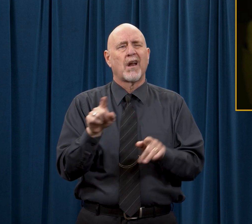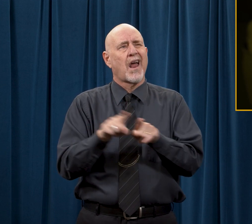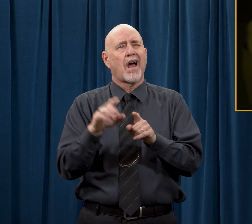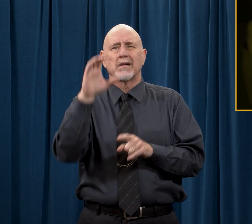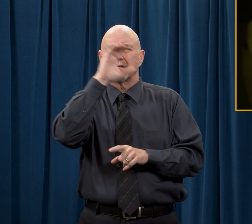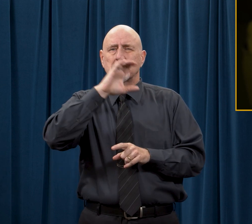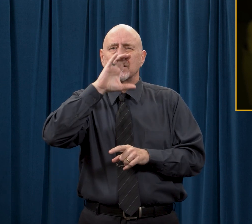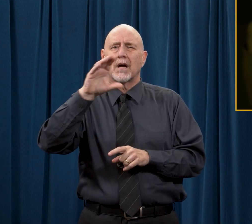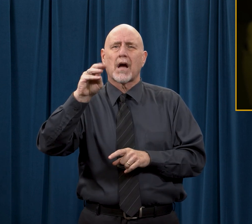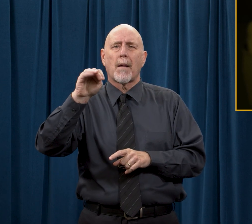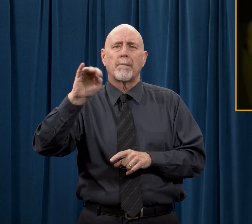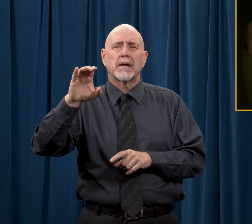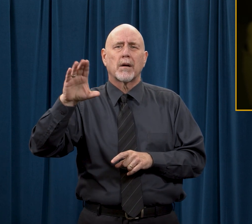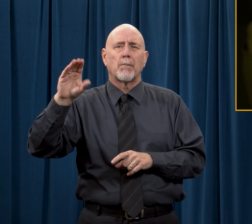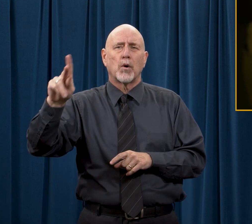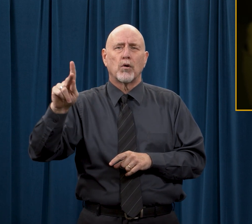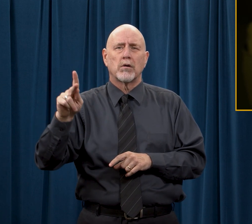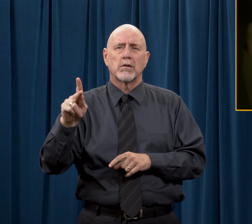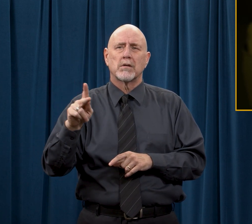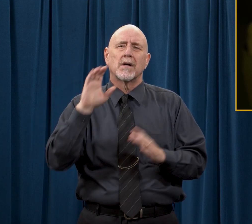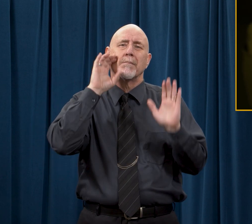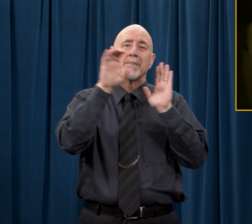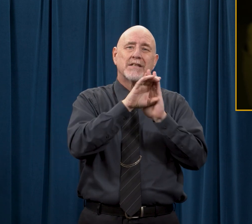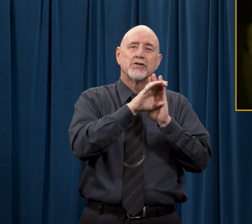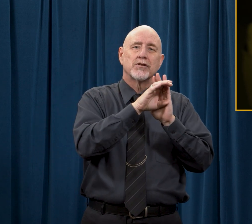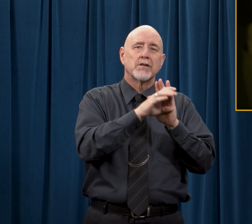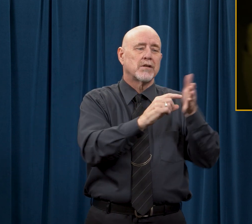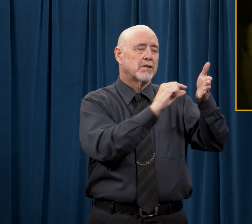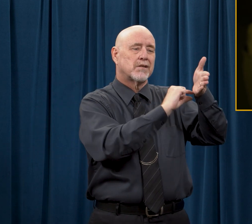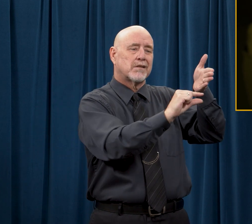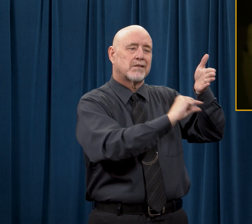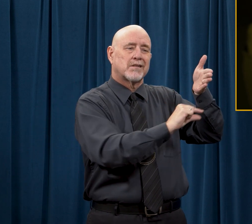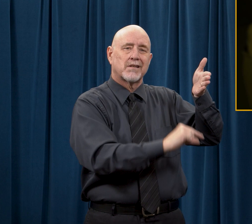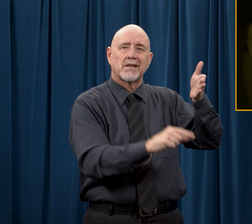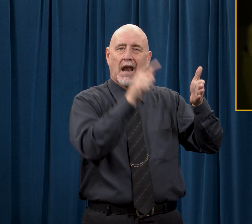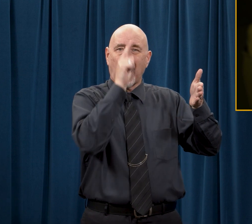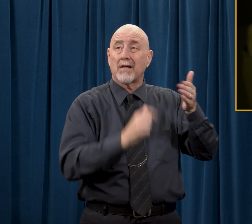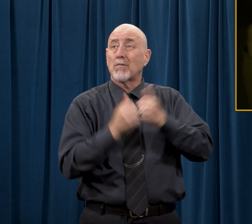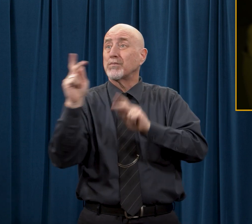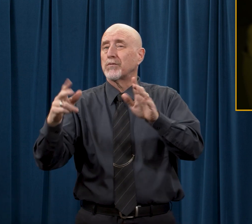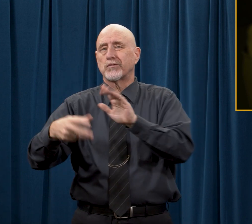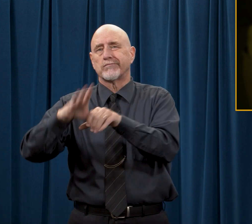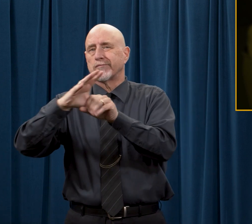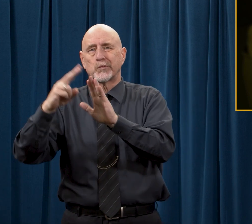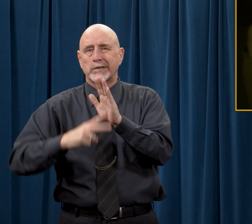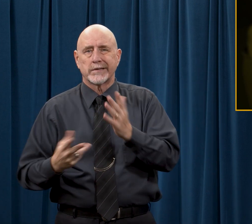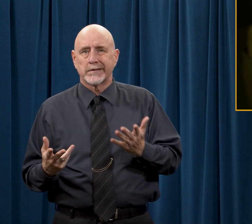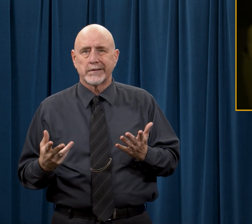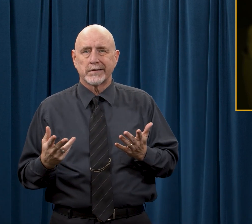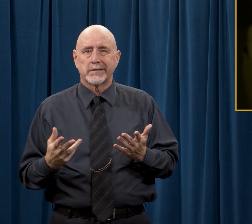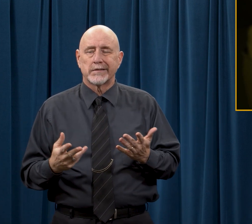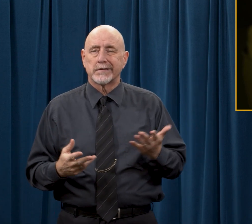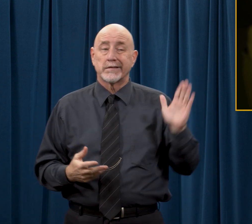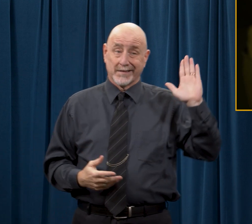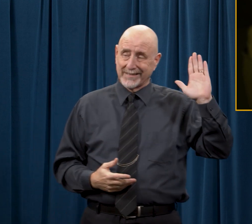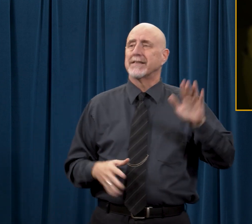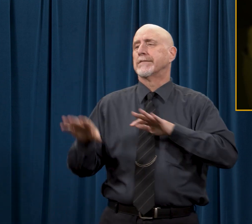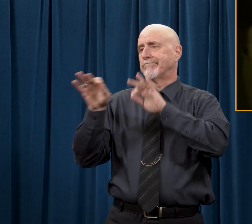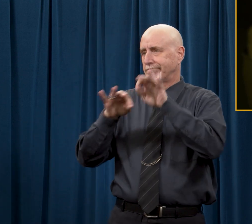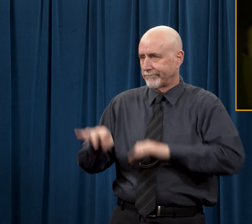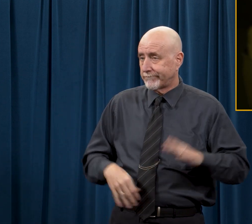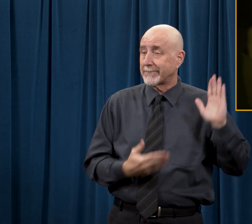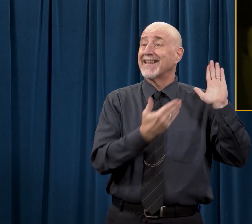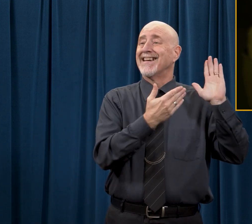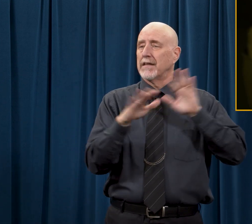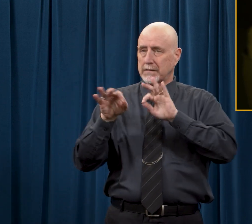It was like a comic book depicting some scenes with Latin captions, which most could not read. It had to be